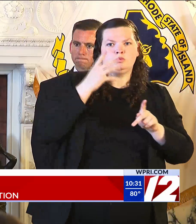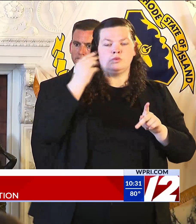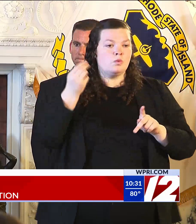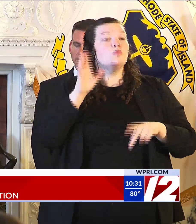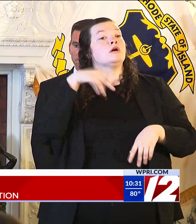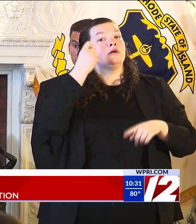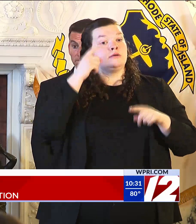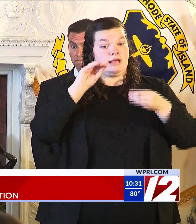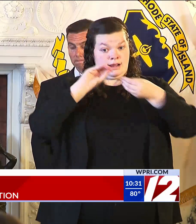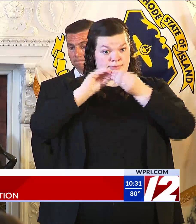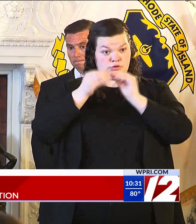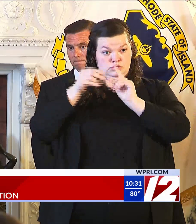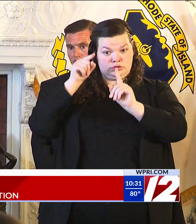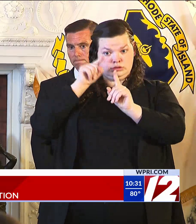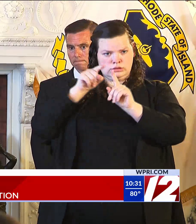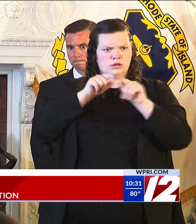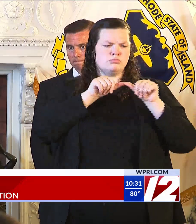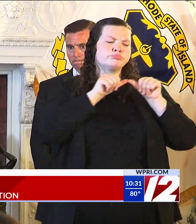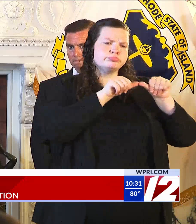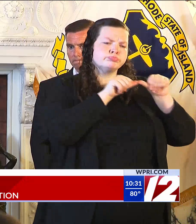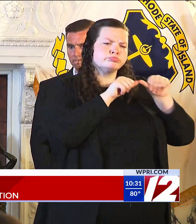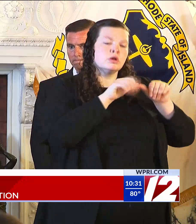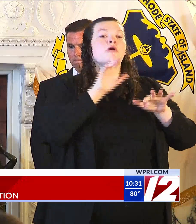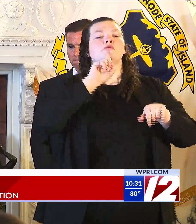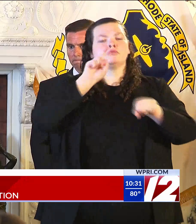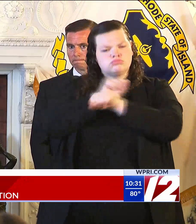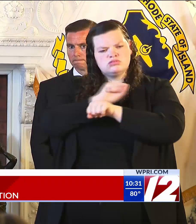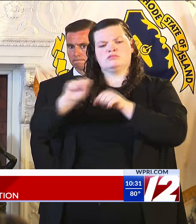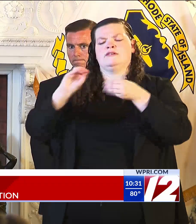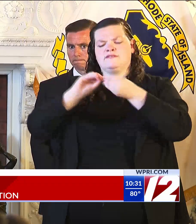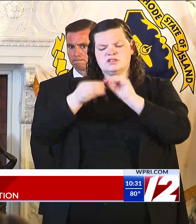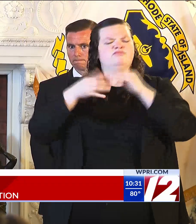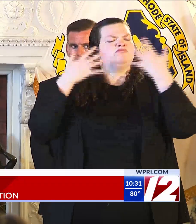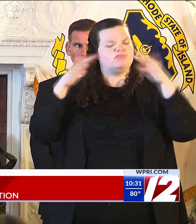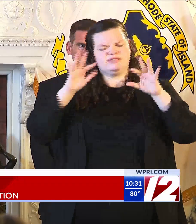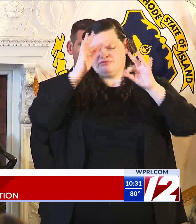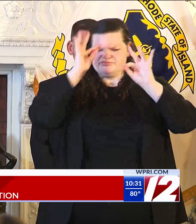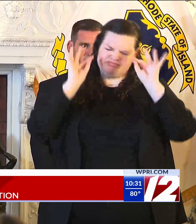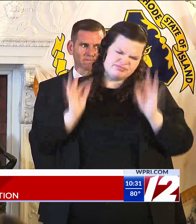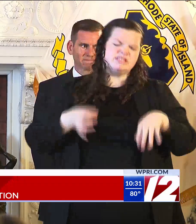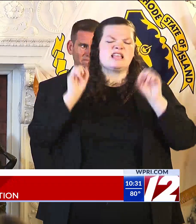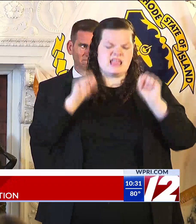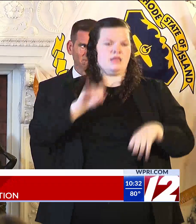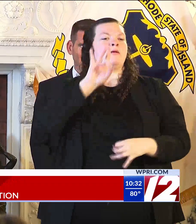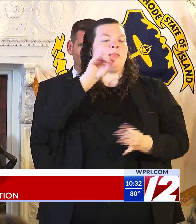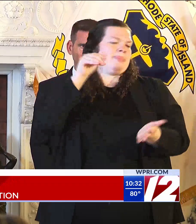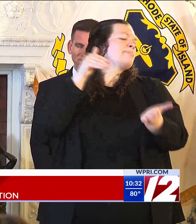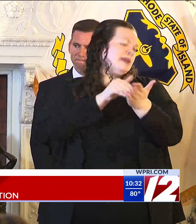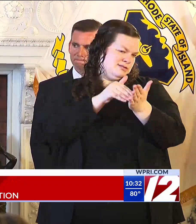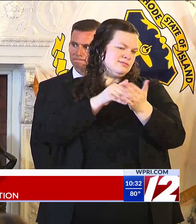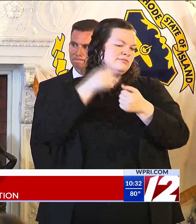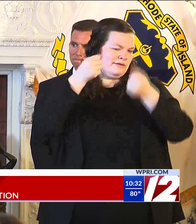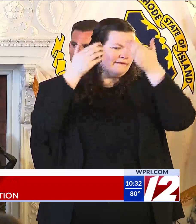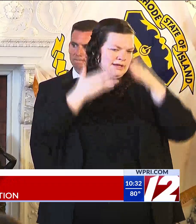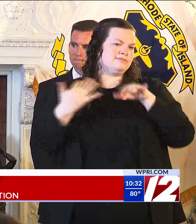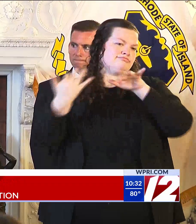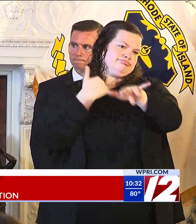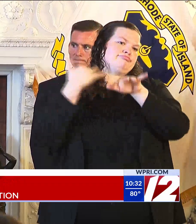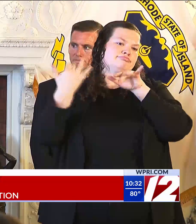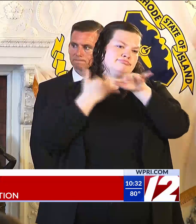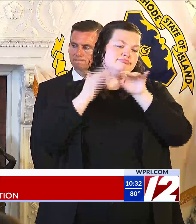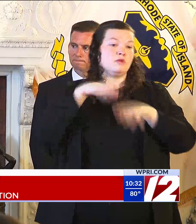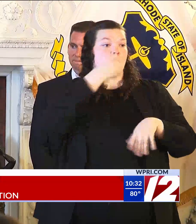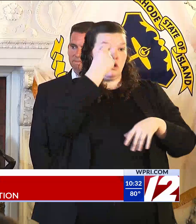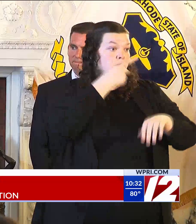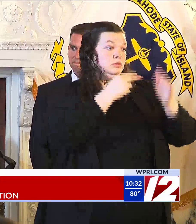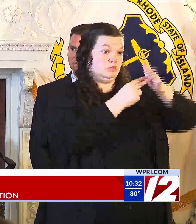is about 80,000 vehicles a day that go over this. And since the Henderson Bridge reopened, any of that traffic that was originally